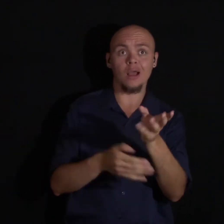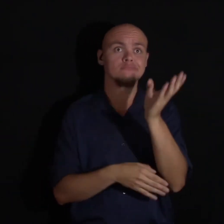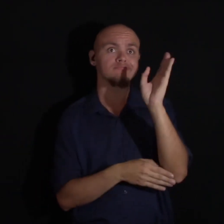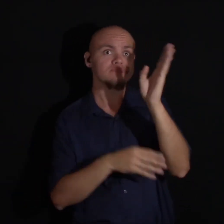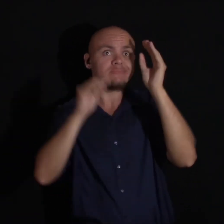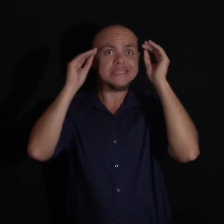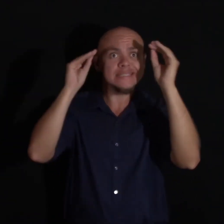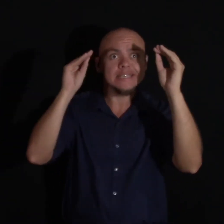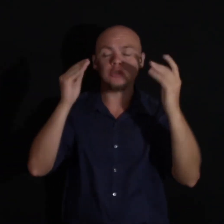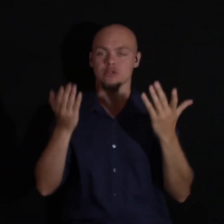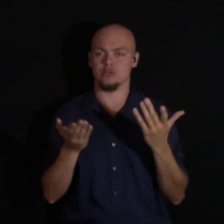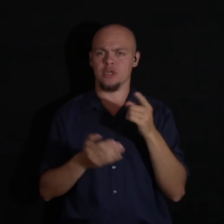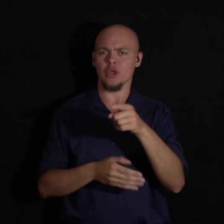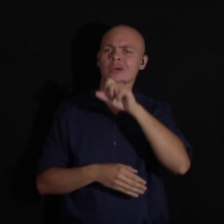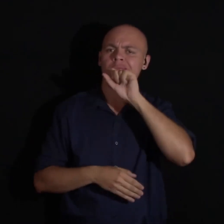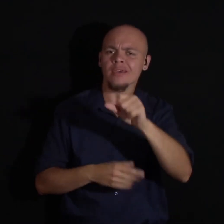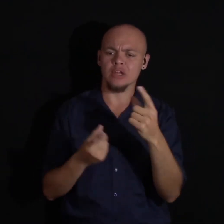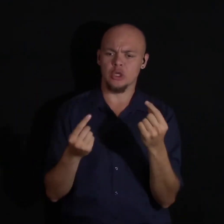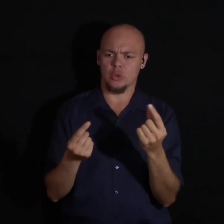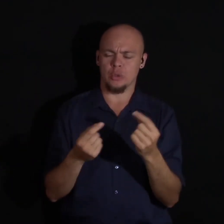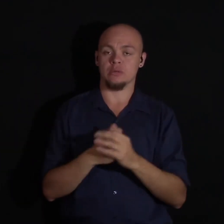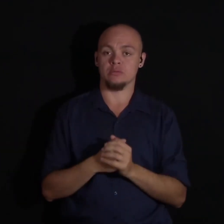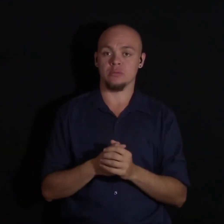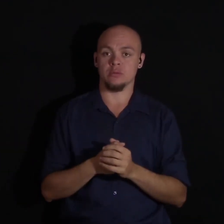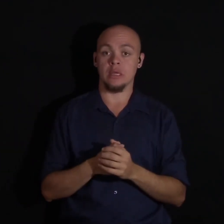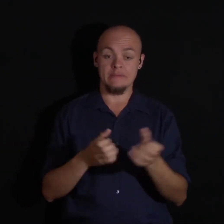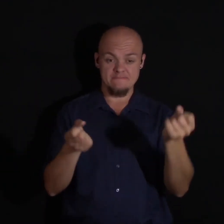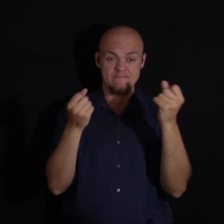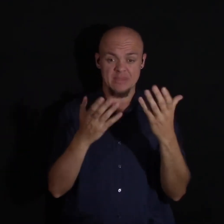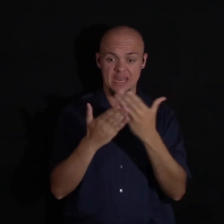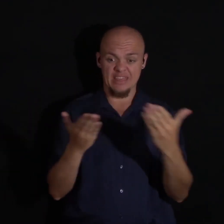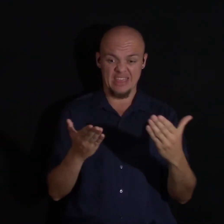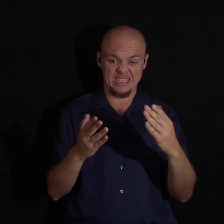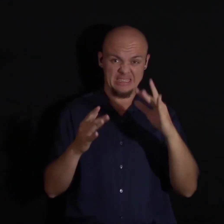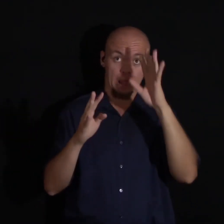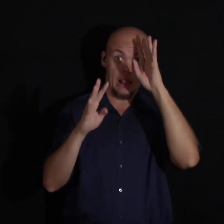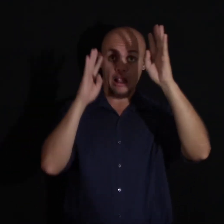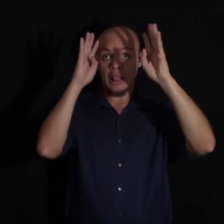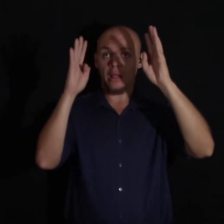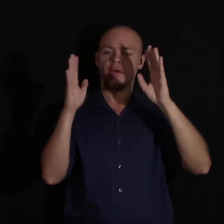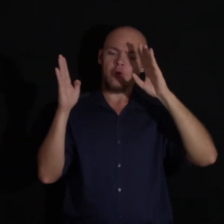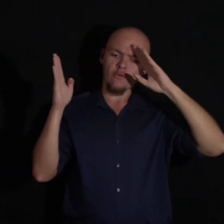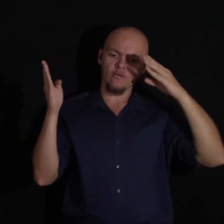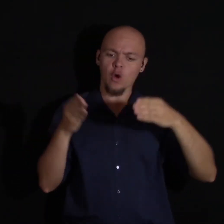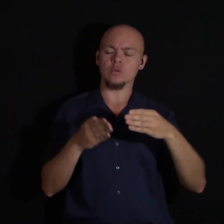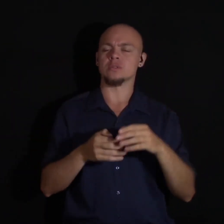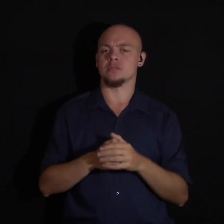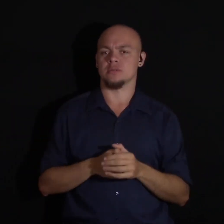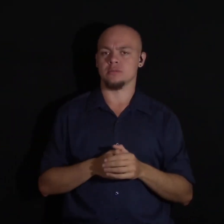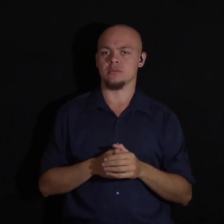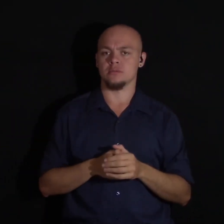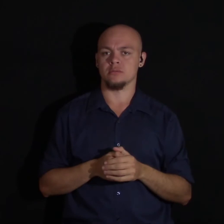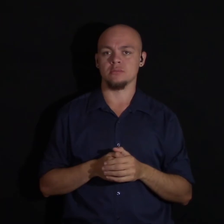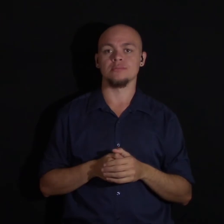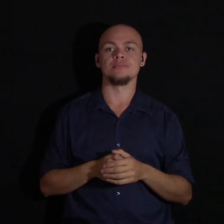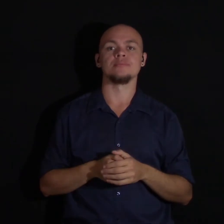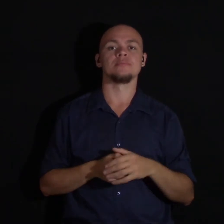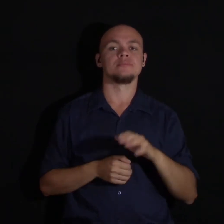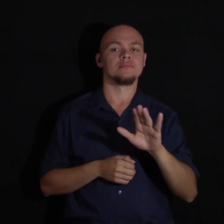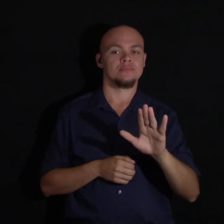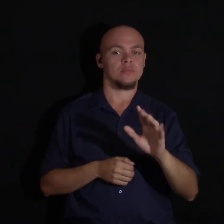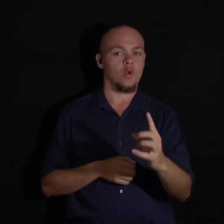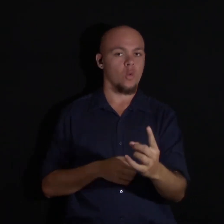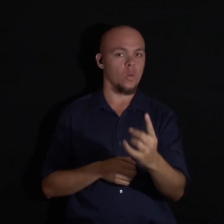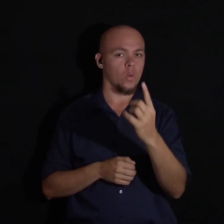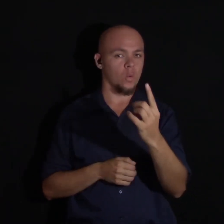What do you love to do? And if there's a lot of things that come up for you, focus it down by asking yourself this one question. What is the